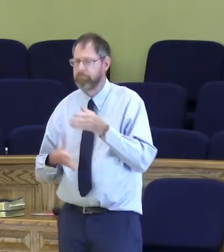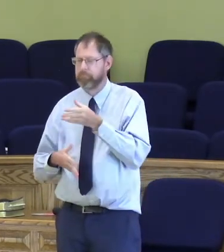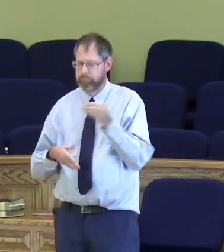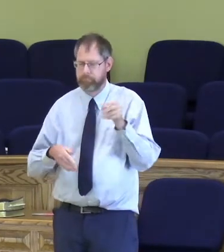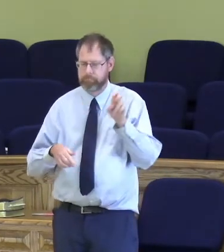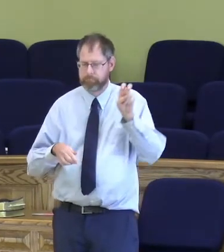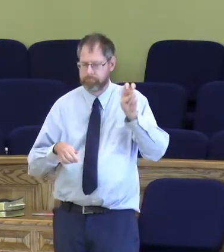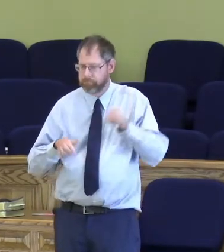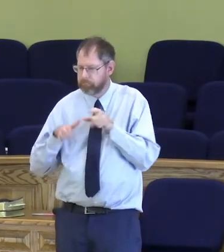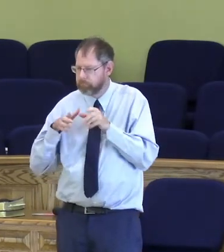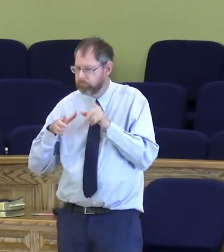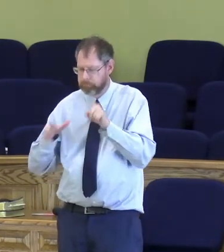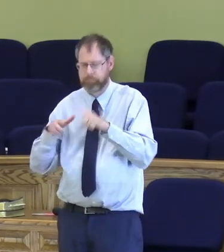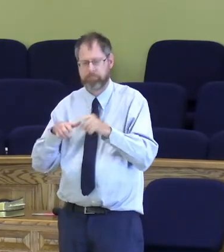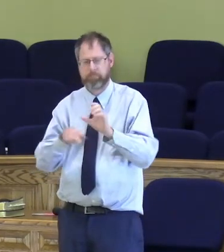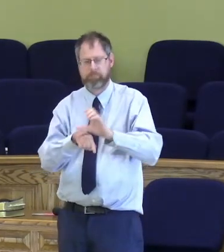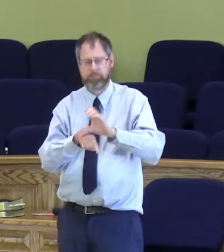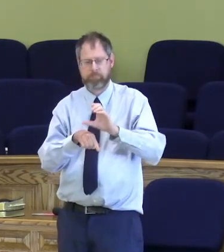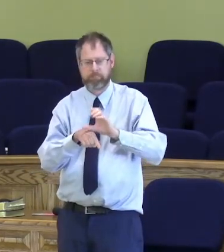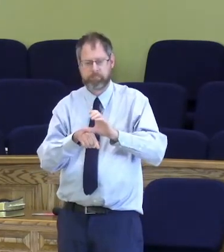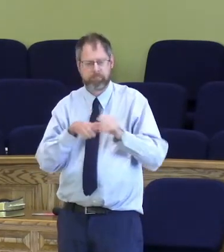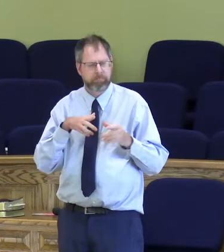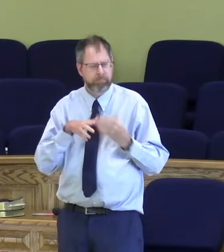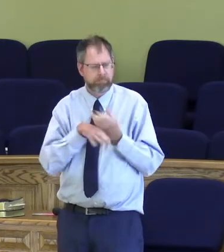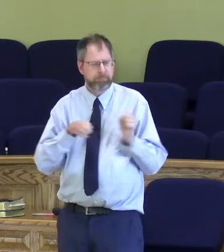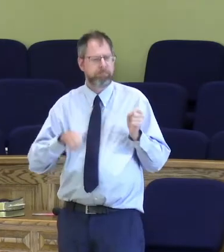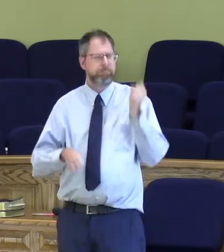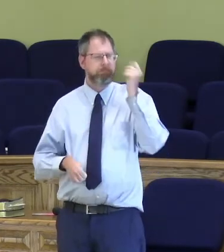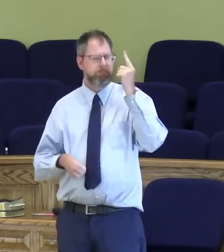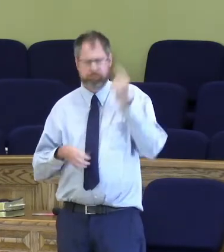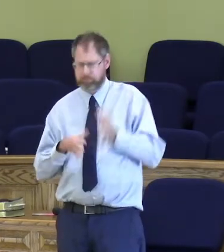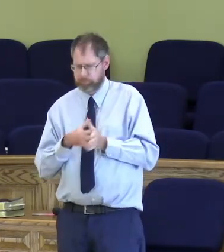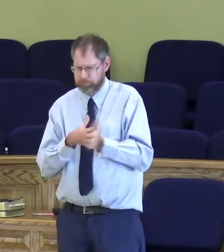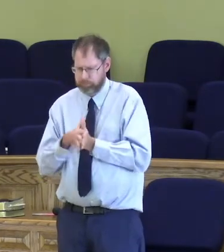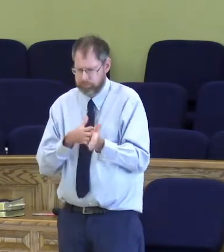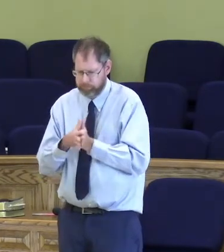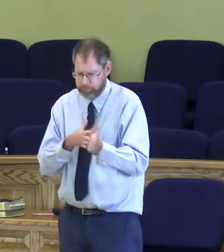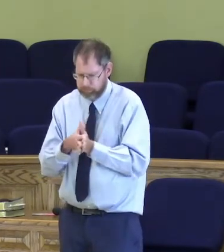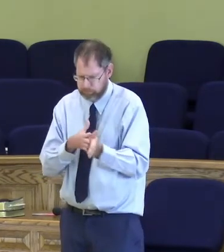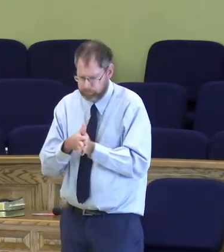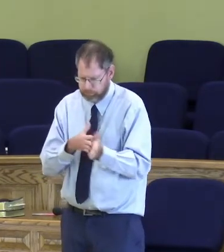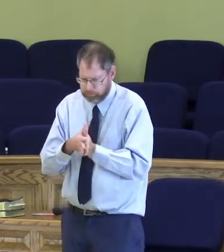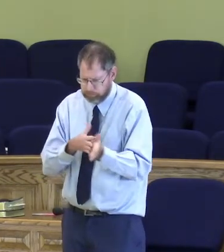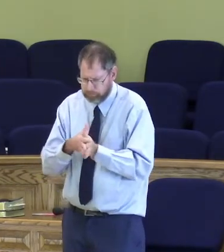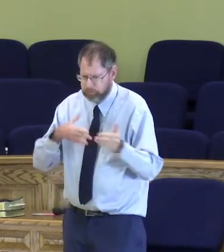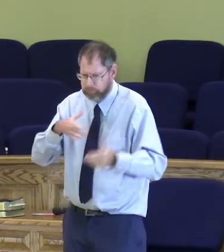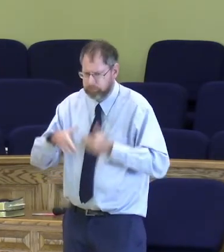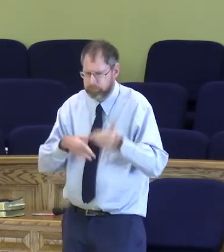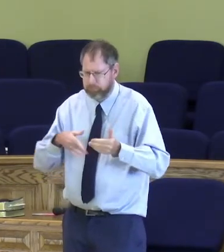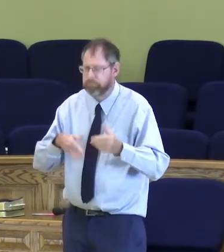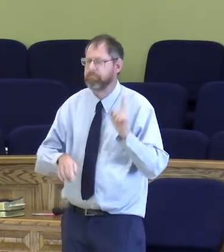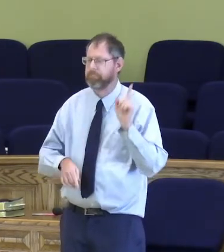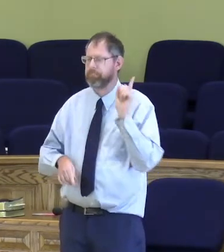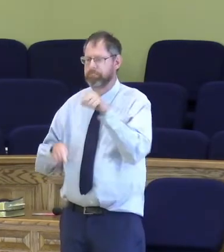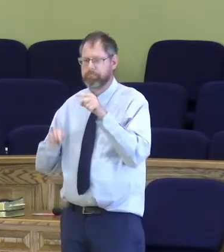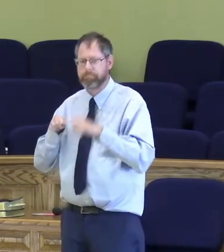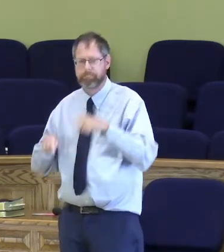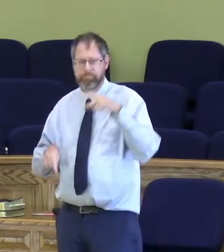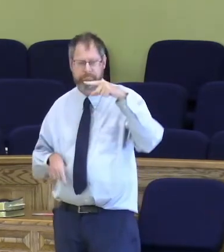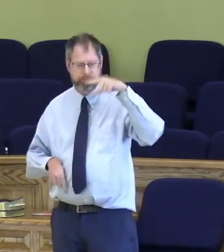grow in his education. And then finally discovered a church where he heard the gospel freely and got saved, got born